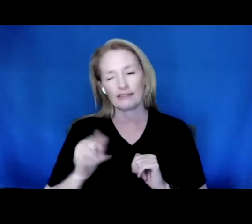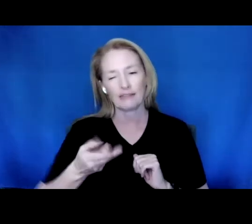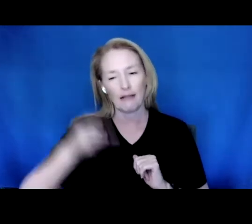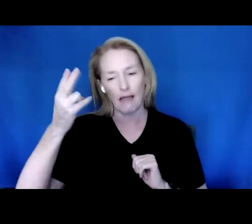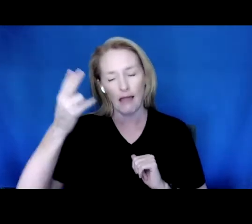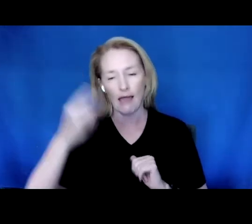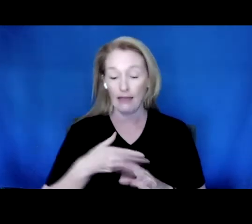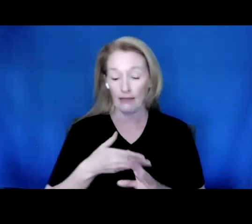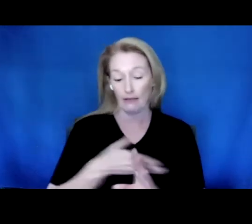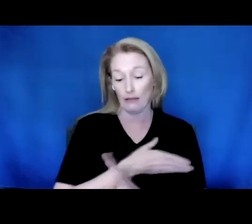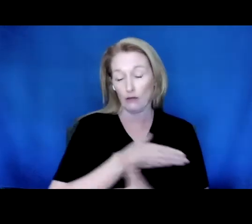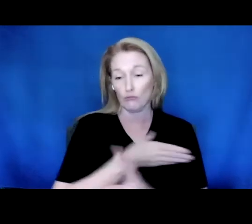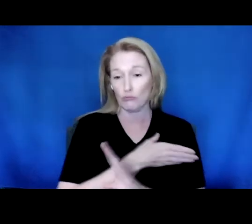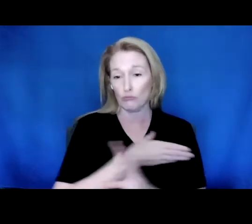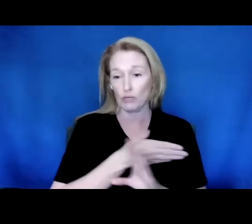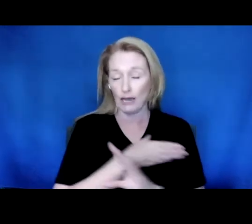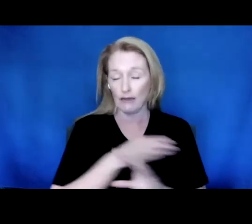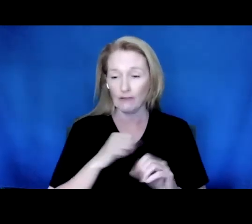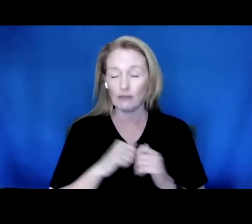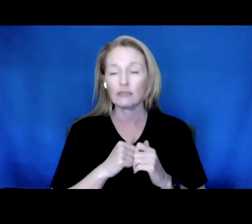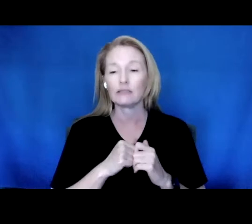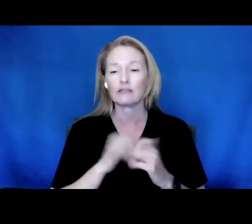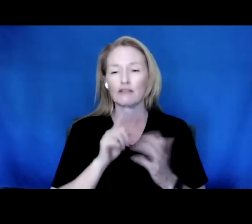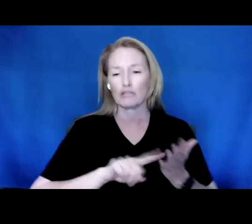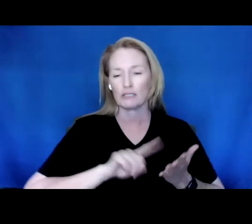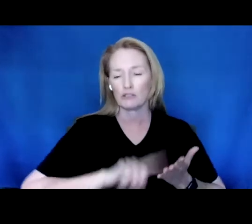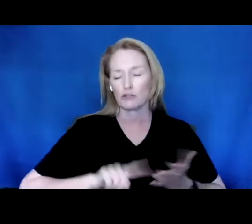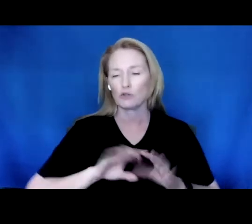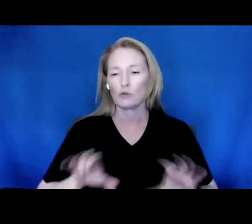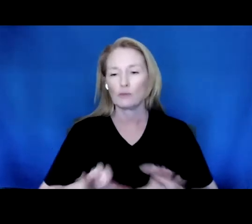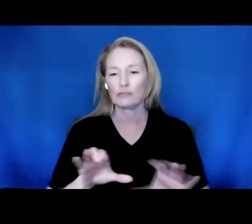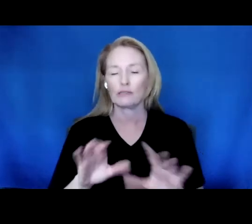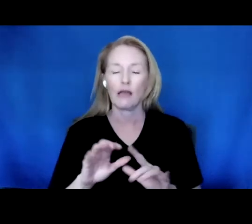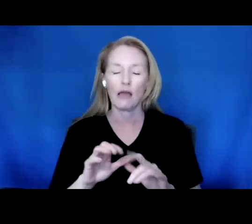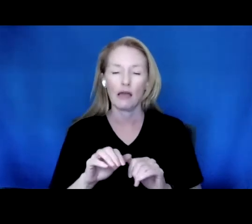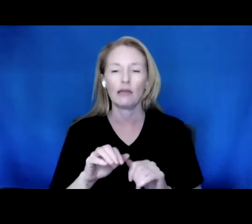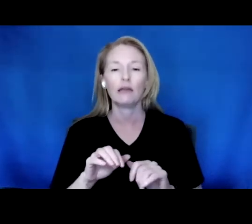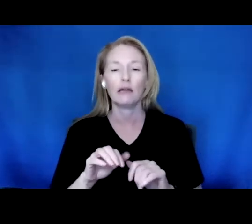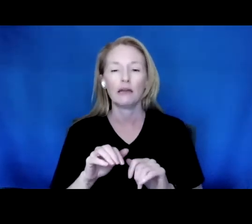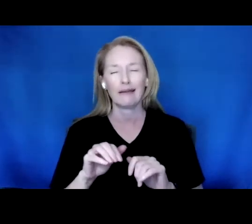analysis was done by the agency over a decade ago, but